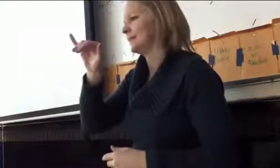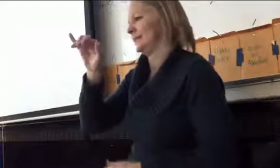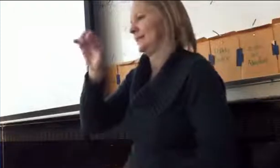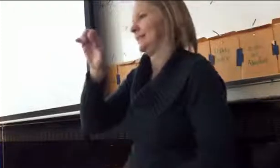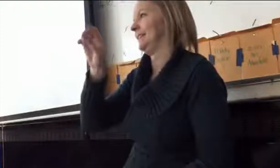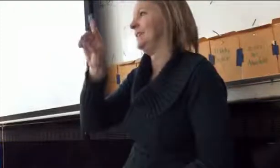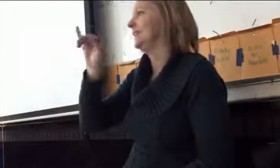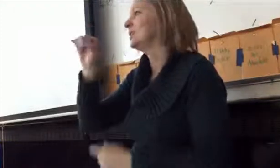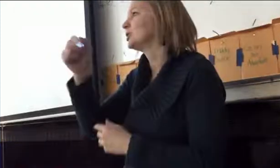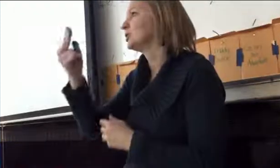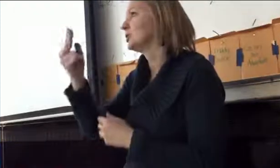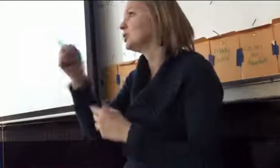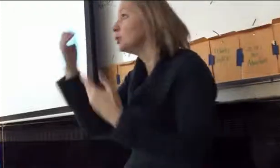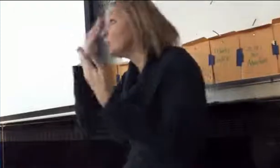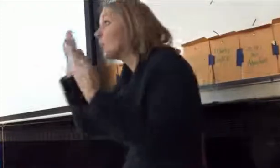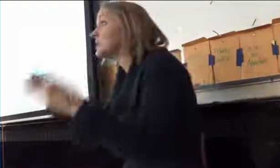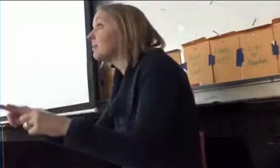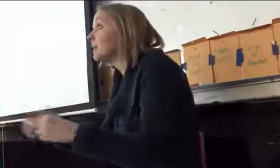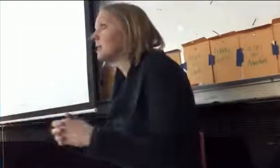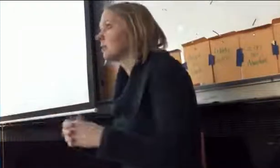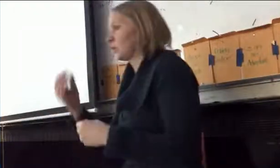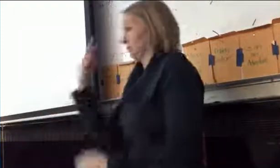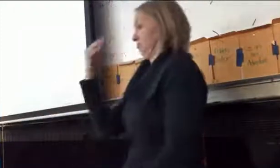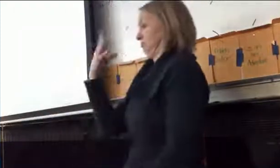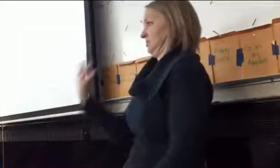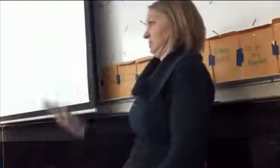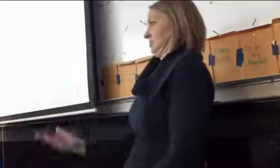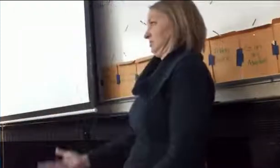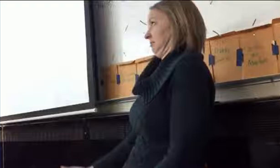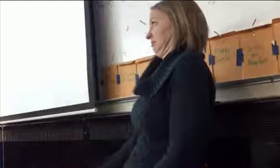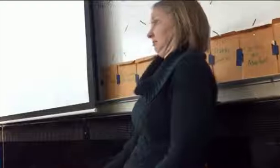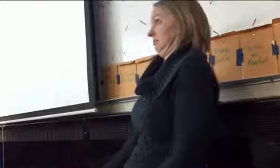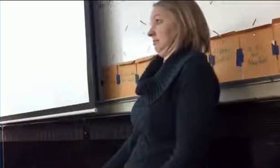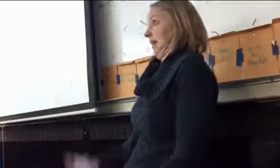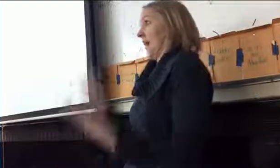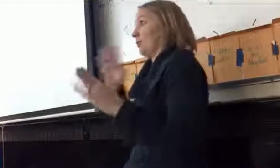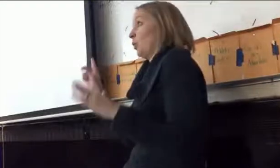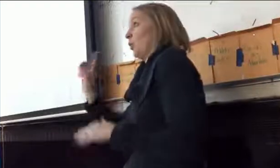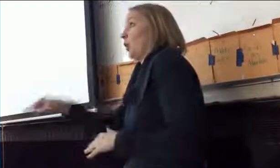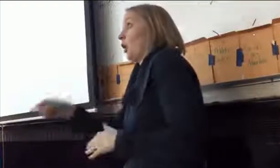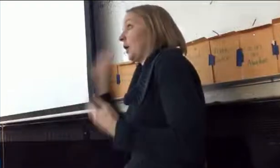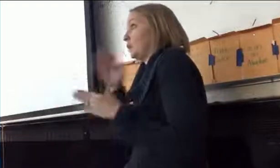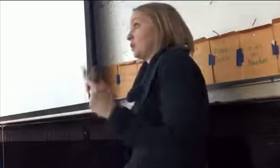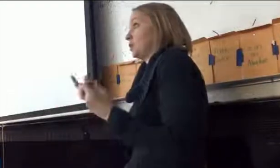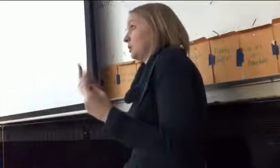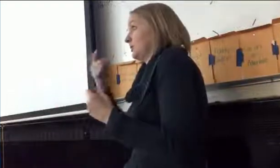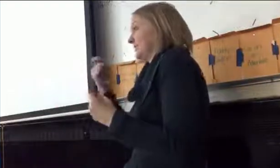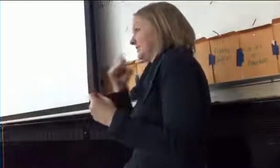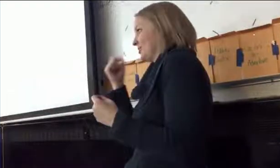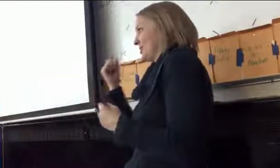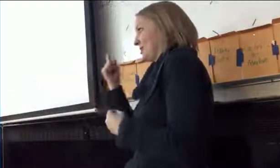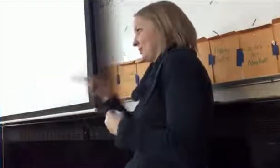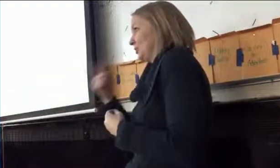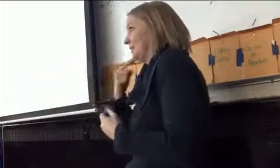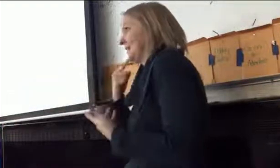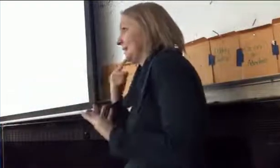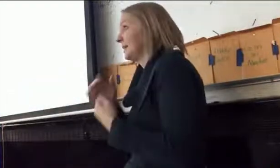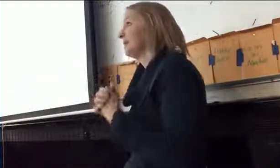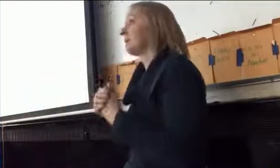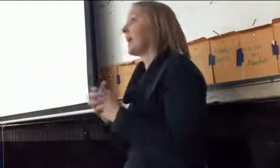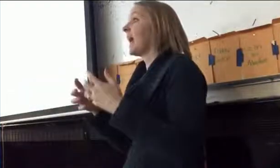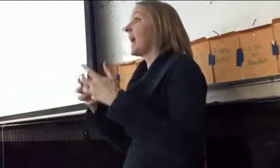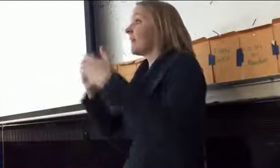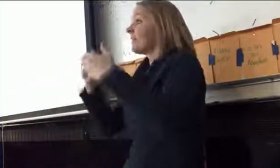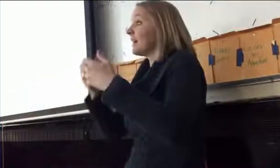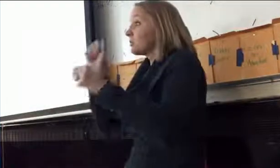going to know what's going on? No. No idea, right? So nobody knows where to go. The second problem is that the factory workers didn't like